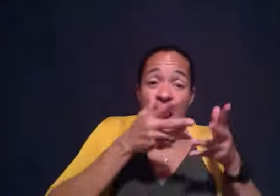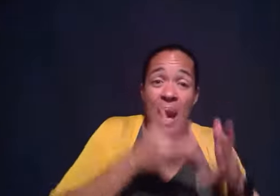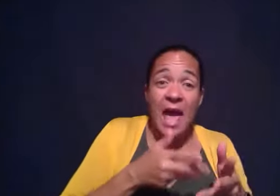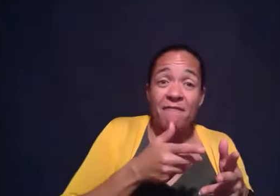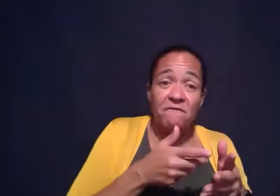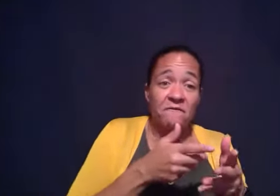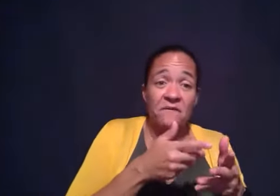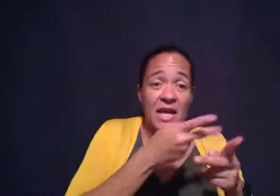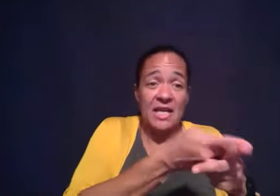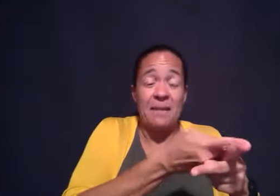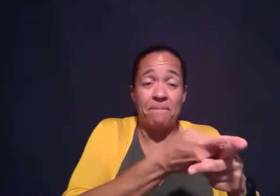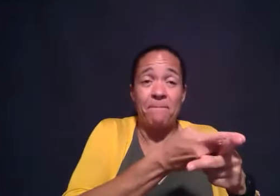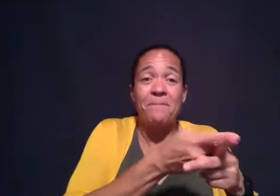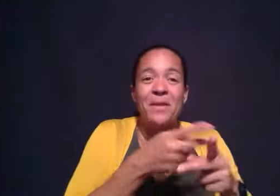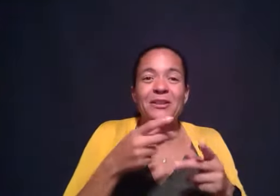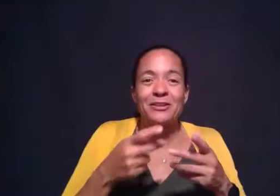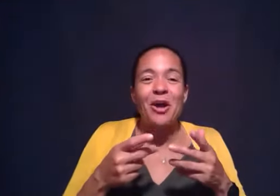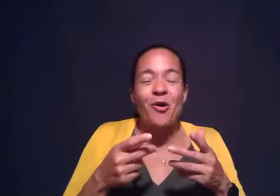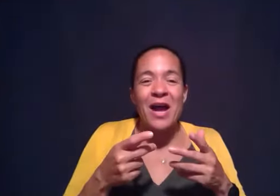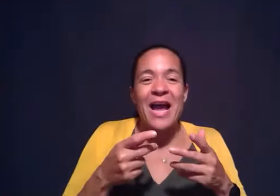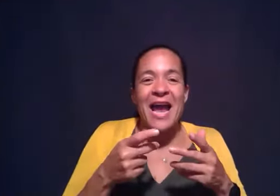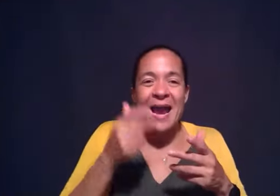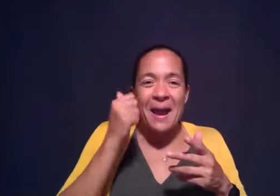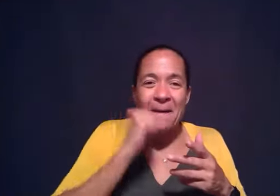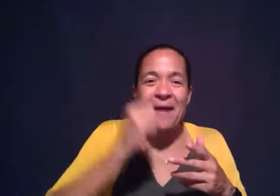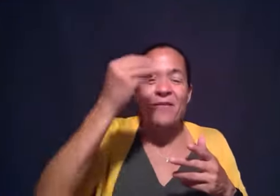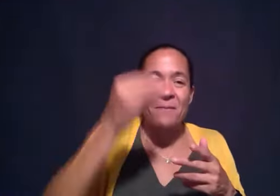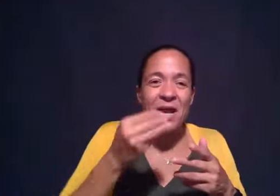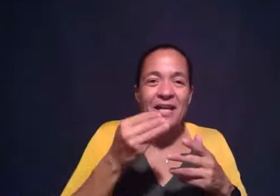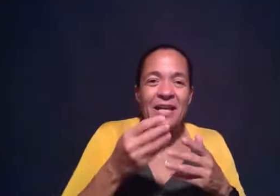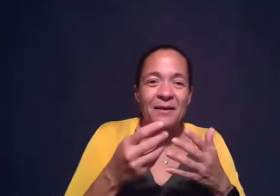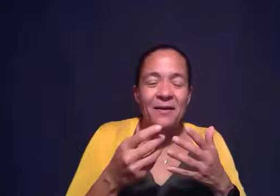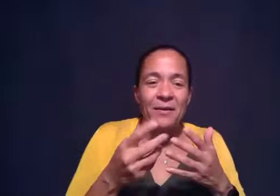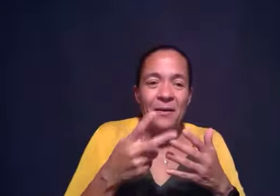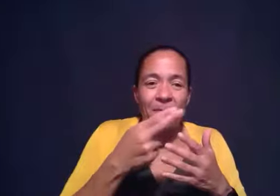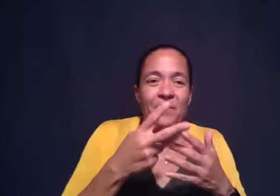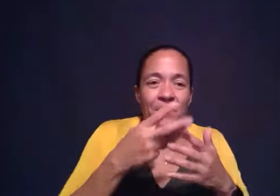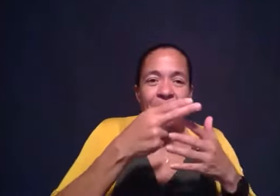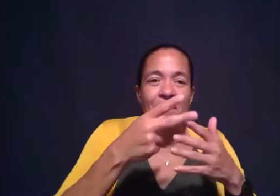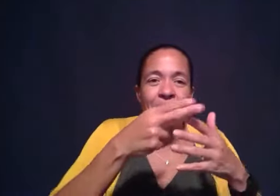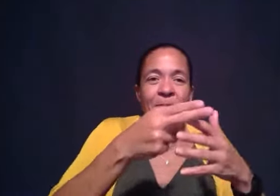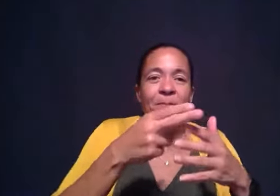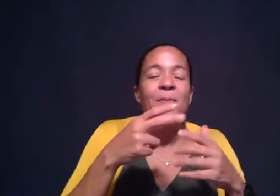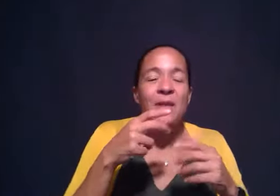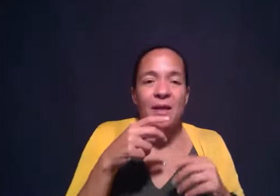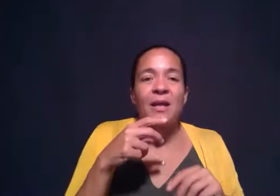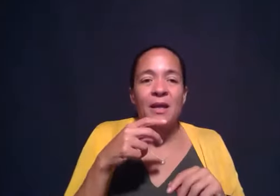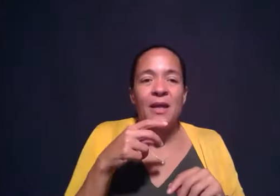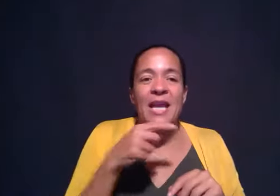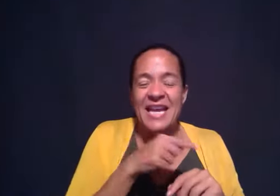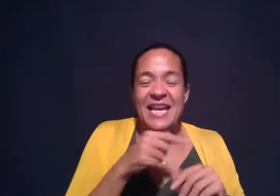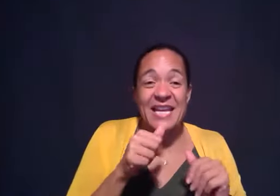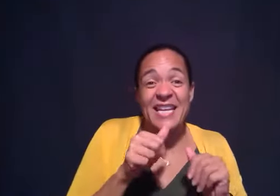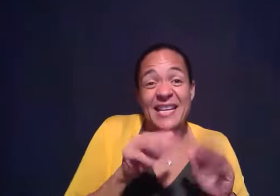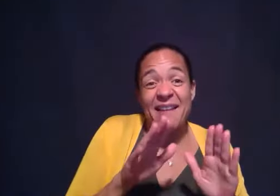And little by little, 1 inch at a time. I'm sorry. Oh, he surrendered that. He surrendered that blanket, and that's